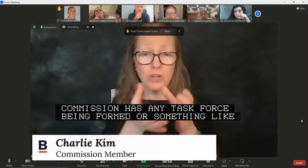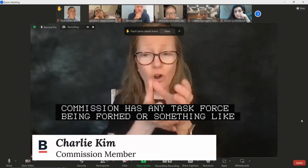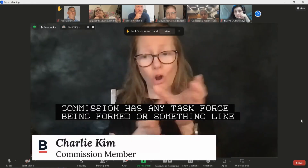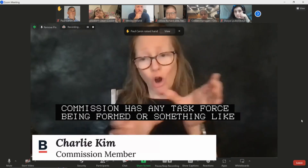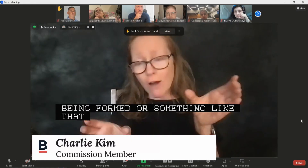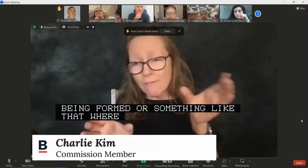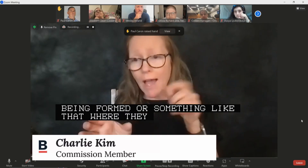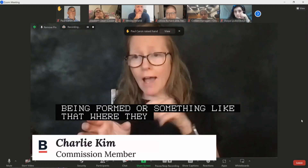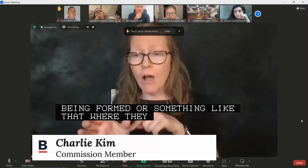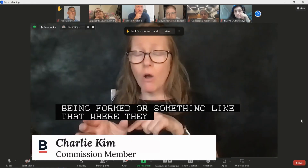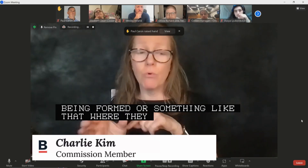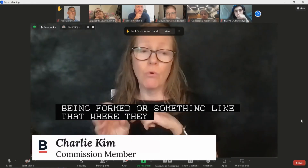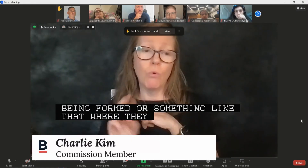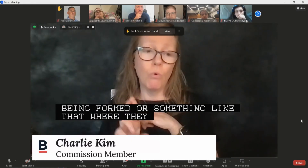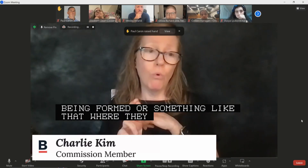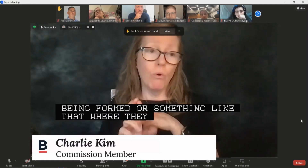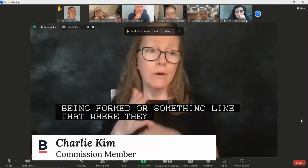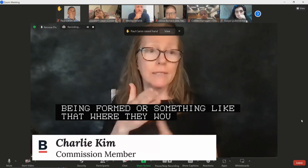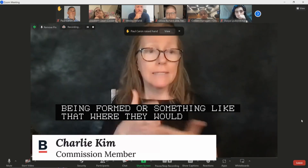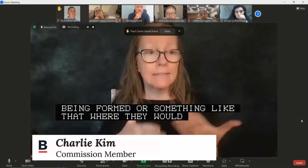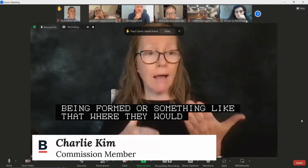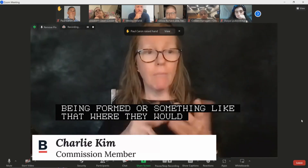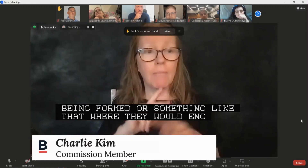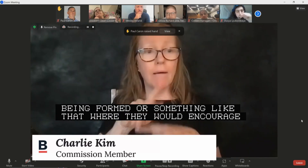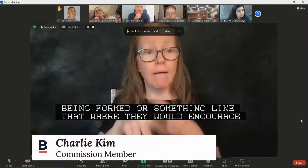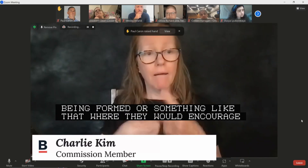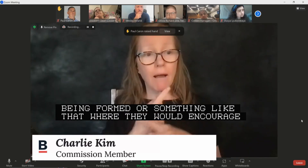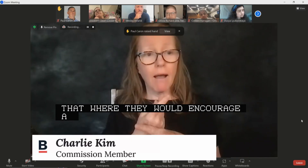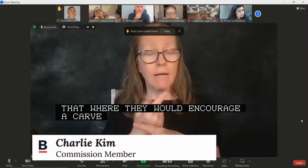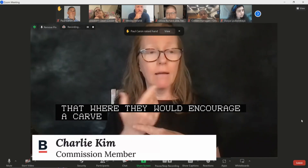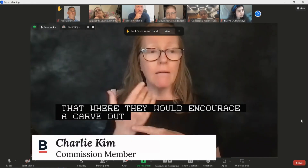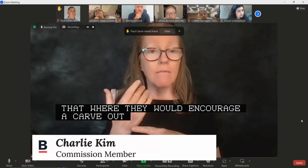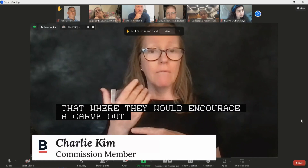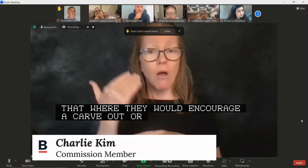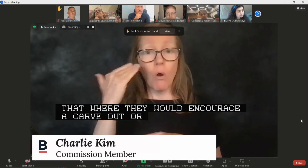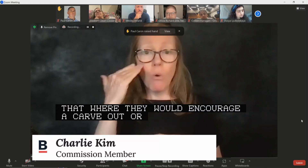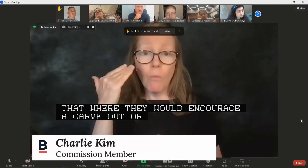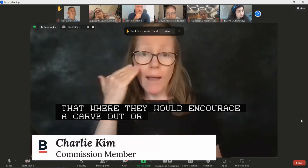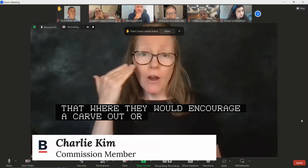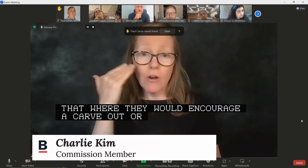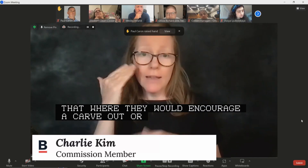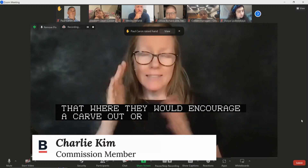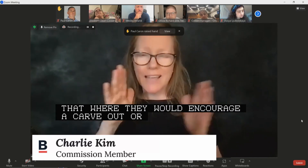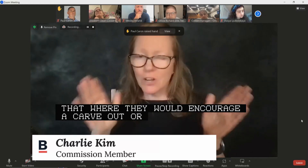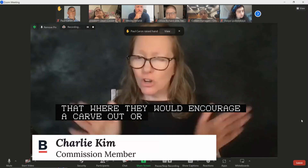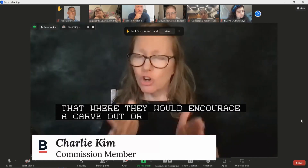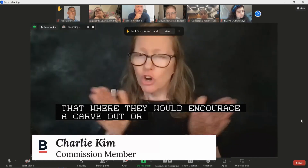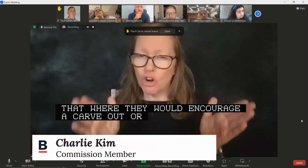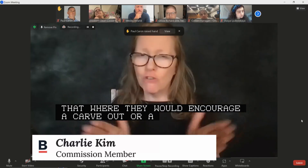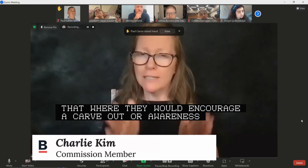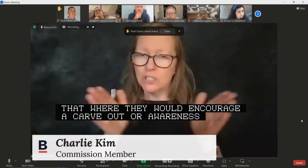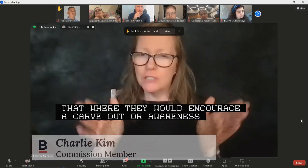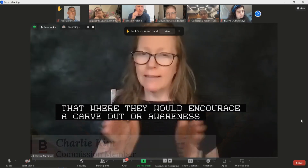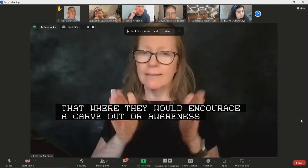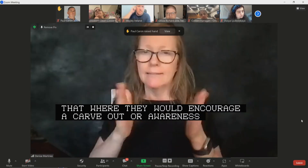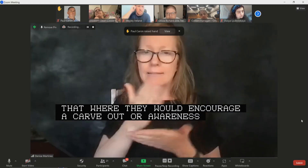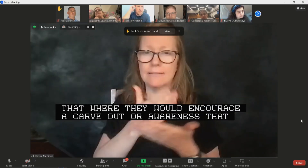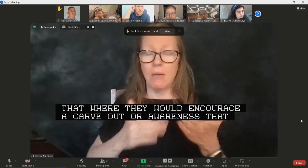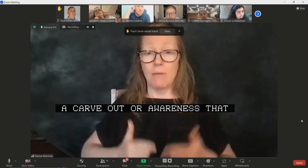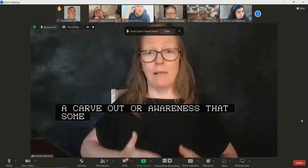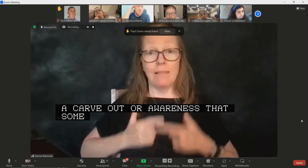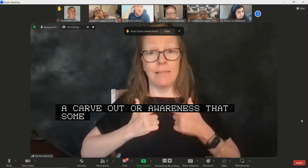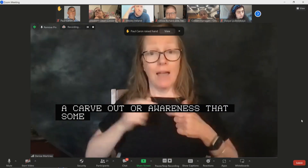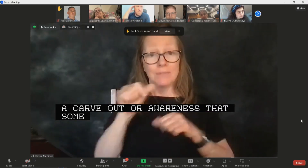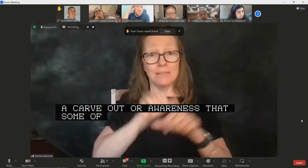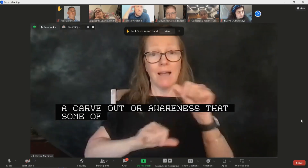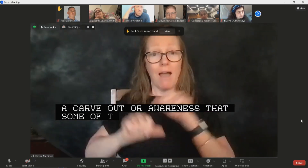of awareness that some of these jobs, and encouraging some of the life sciences companies,